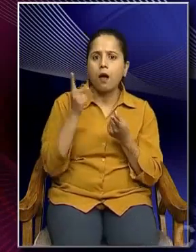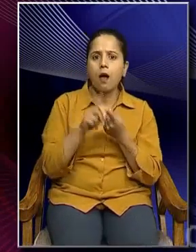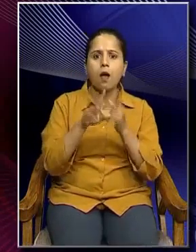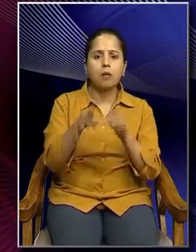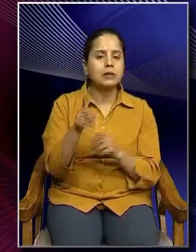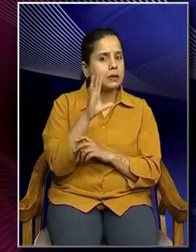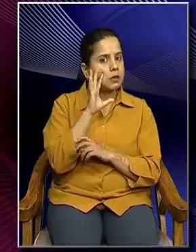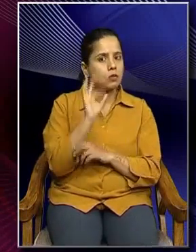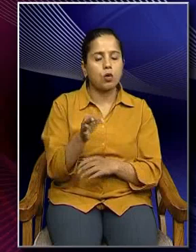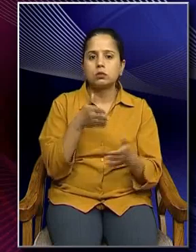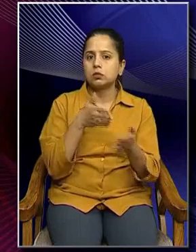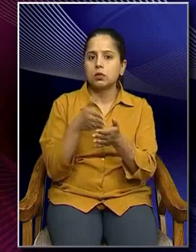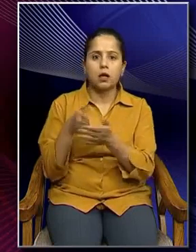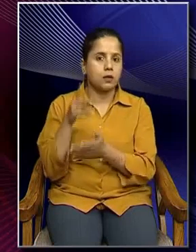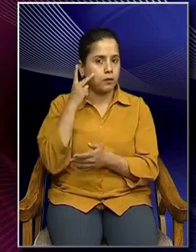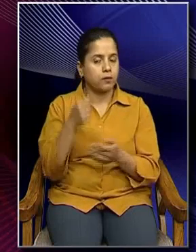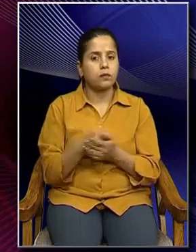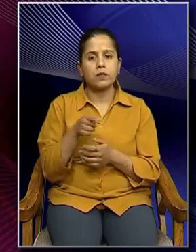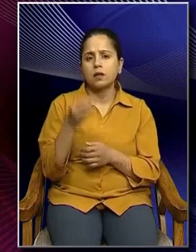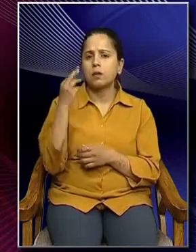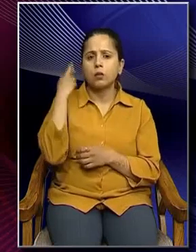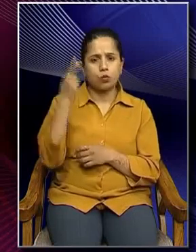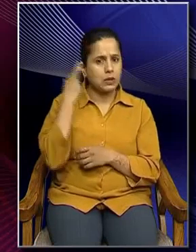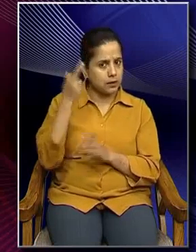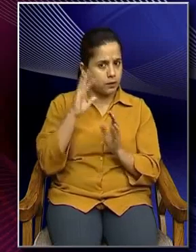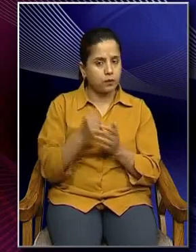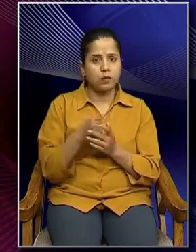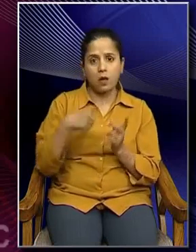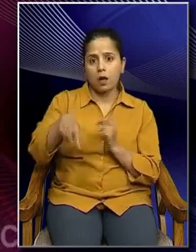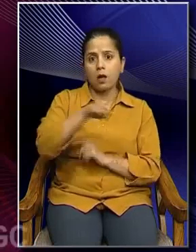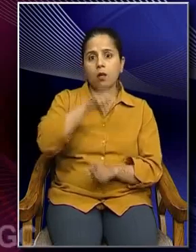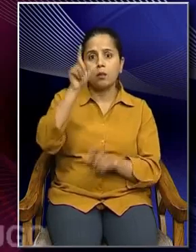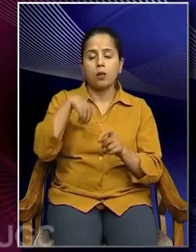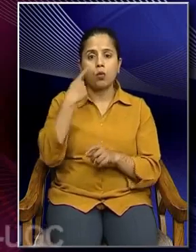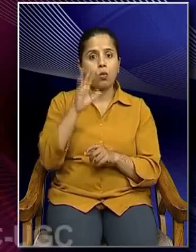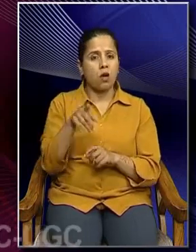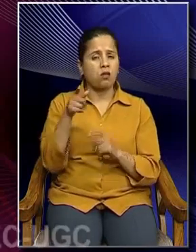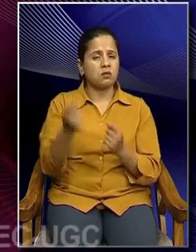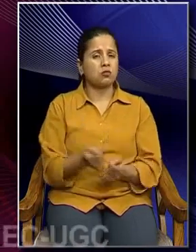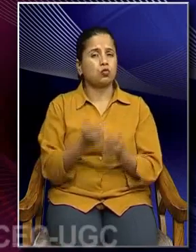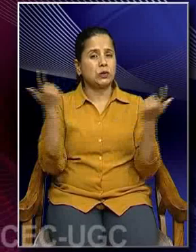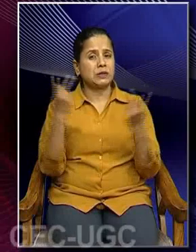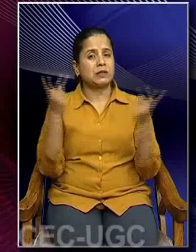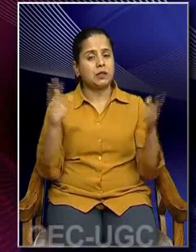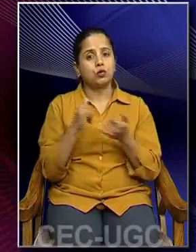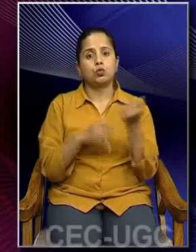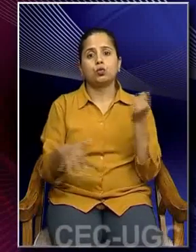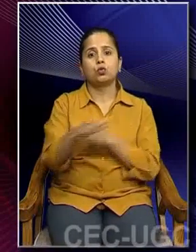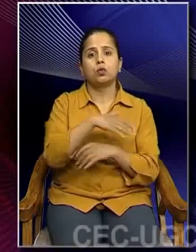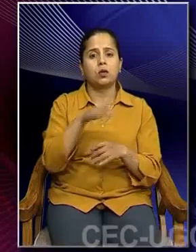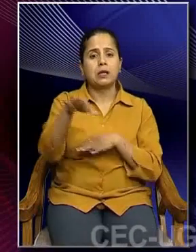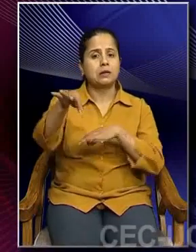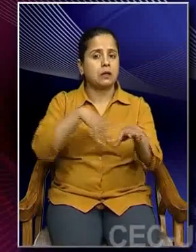very important challenge. Part of the reason is that among people who are elite section of society living in